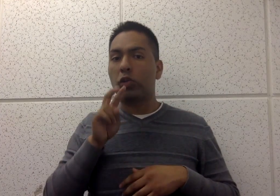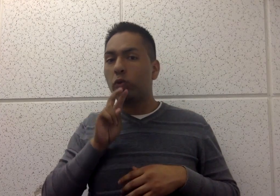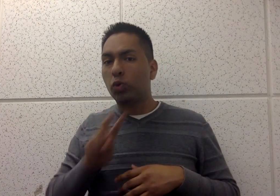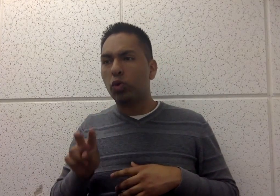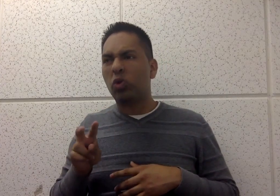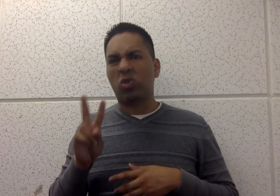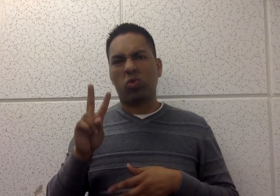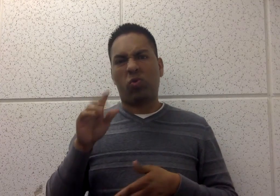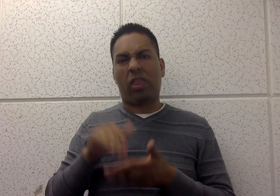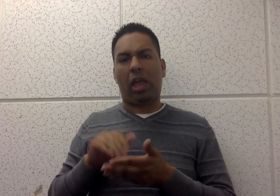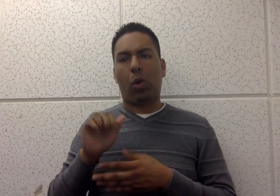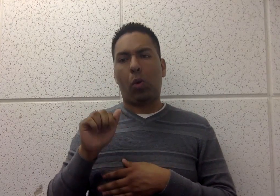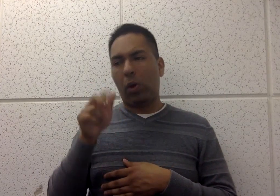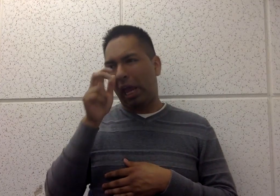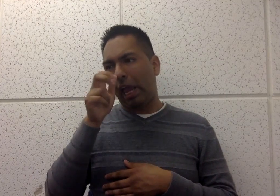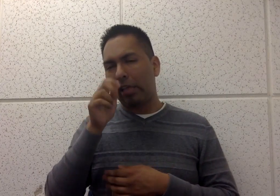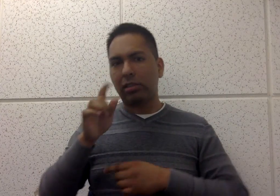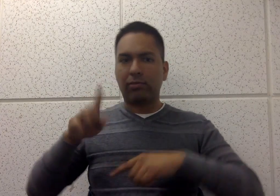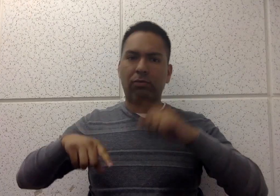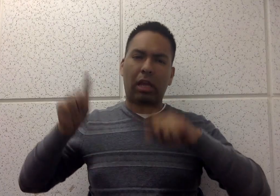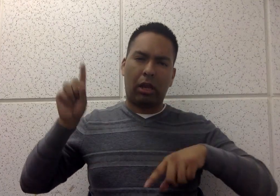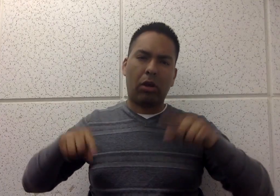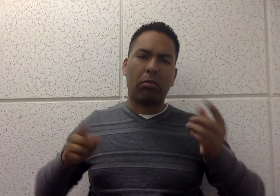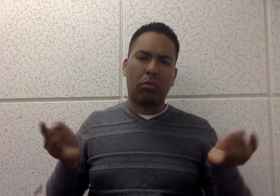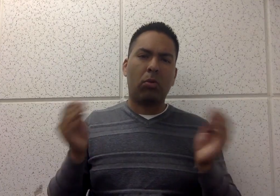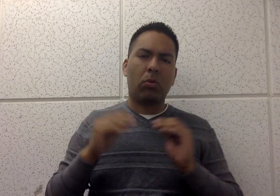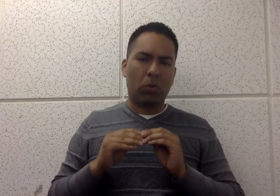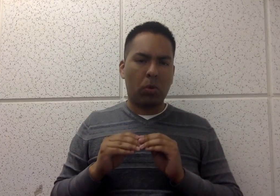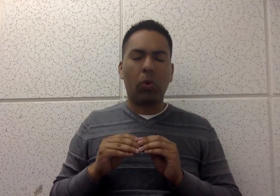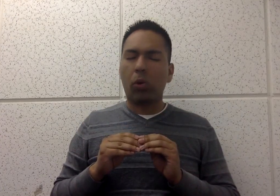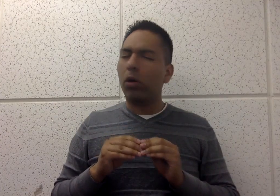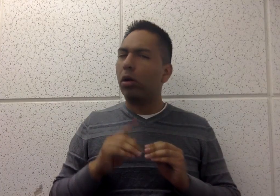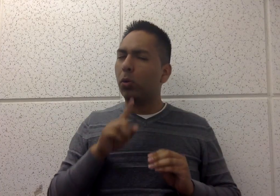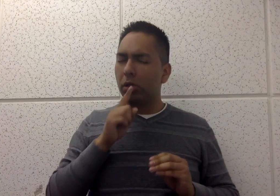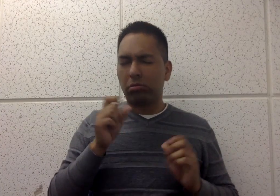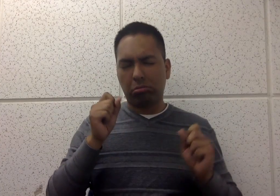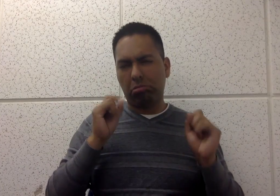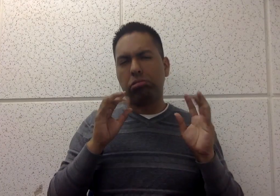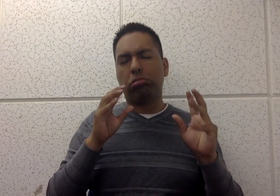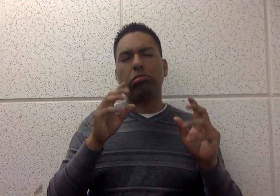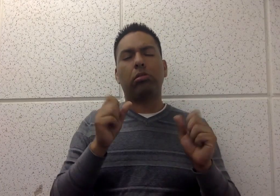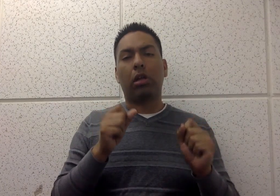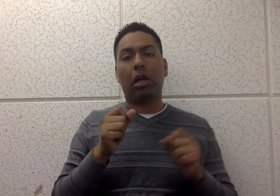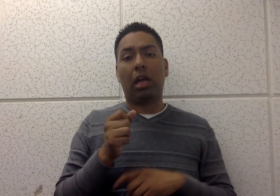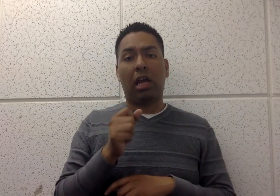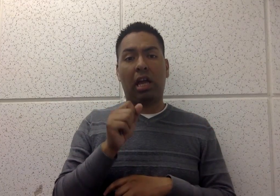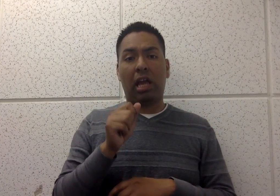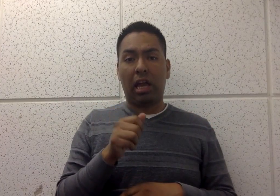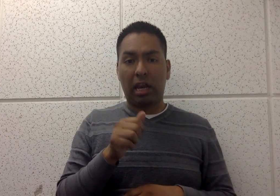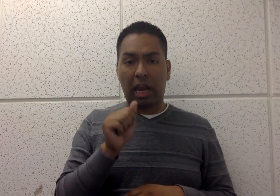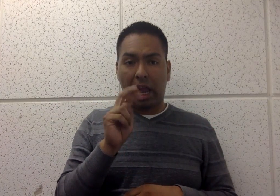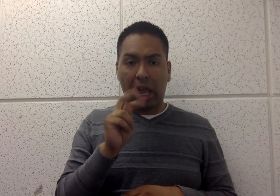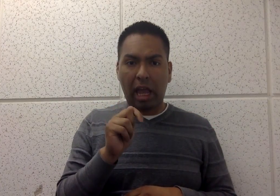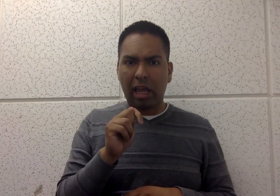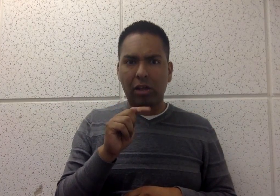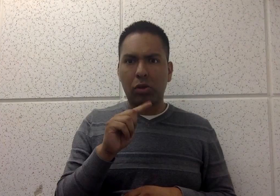ants, are much more variable. And the amazing thing about this is that an ant lives only a year. It could be this year or